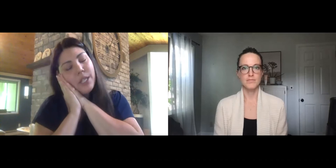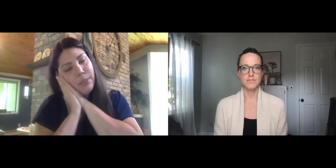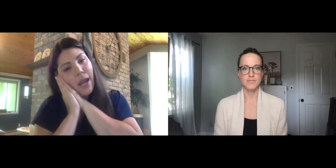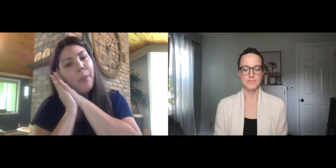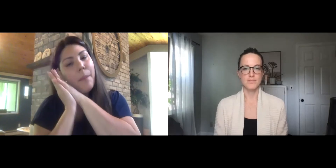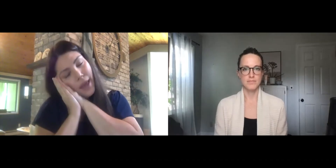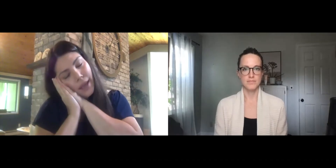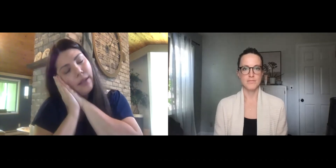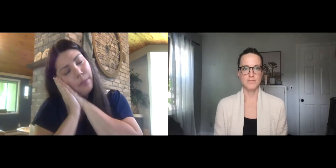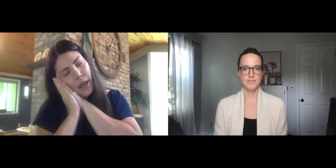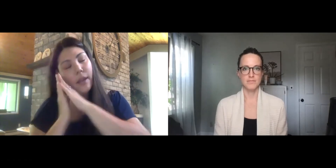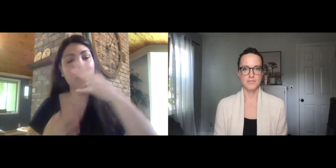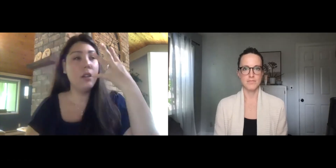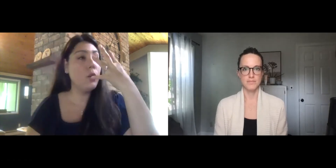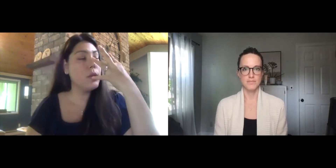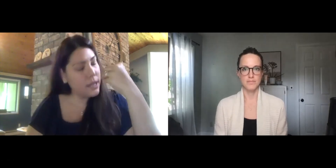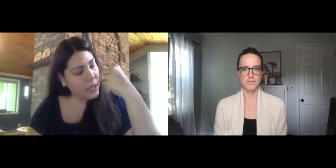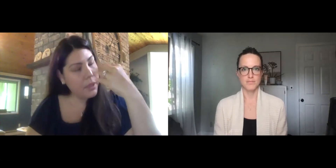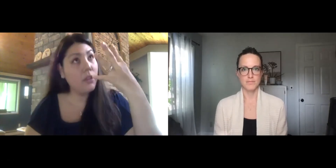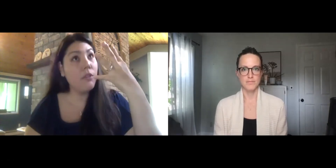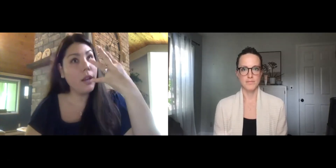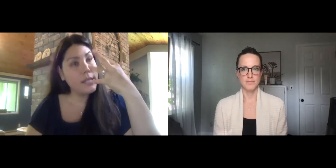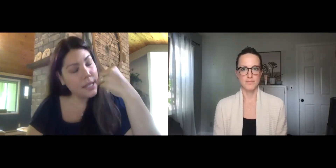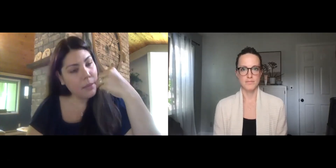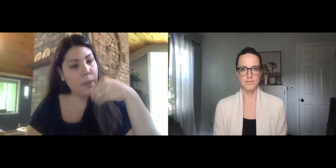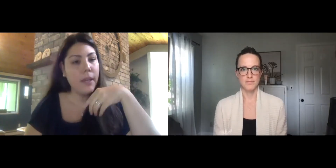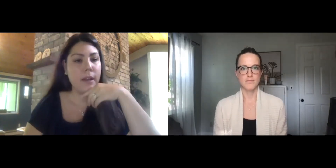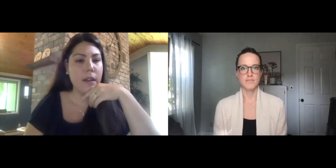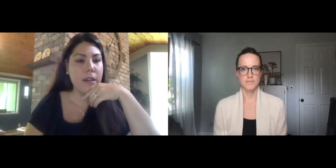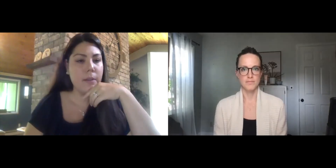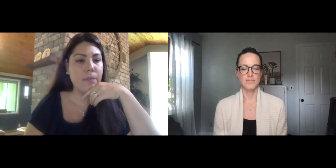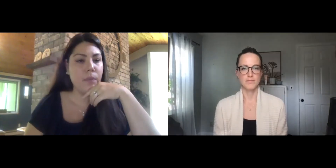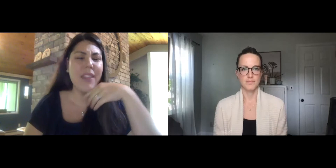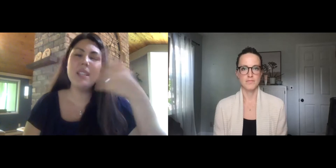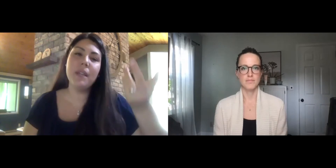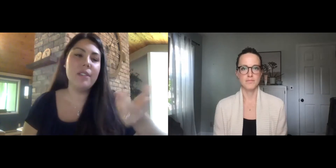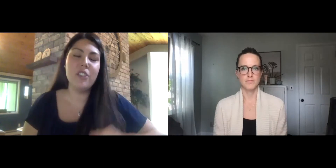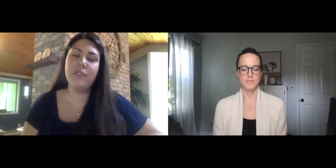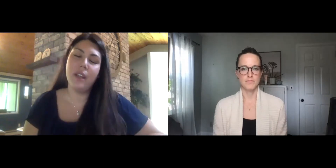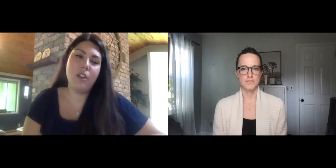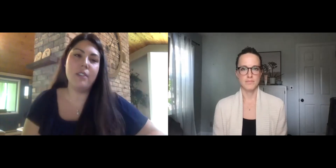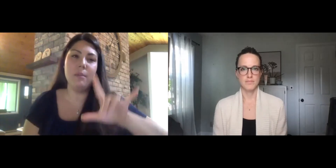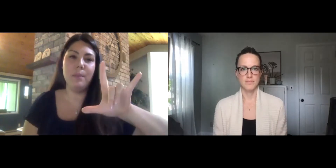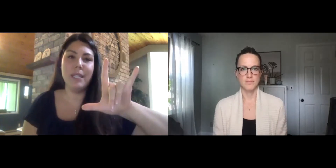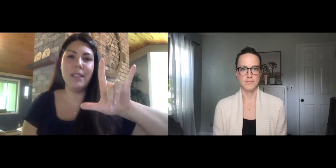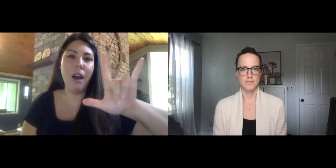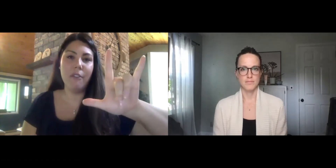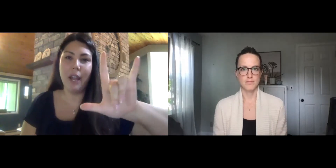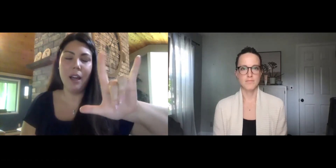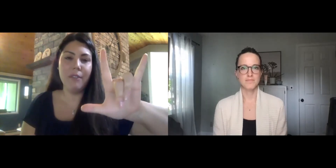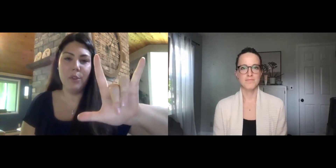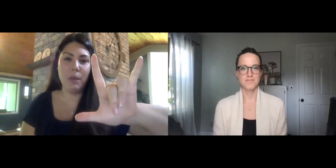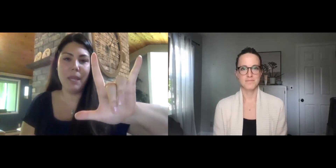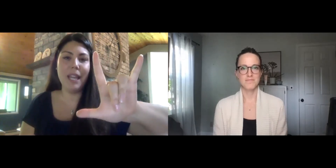time or sleep time, bed or sleep, like they're falling asleep. And then something else that's just fun and awesome is love